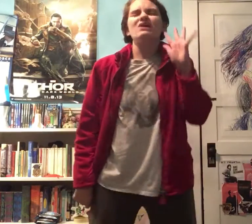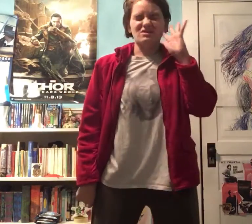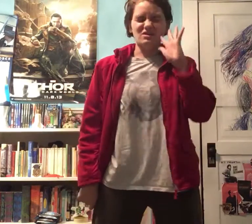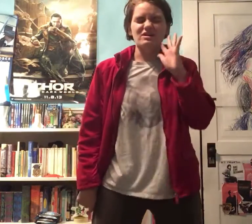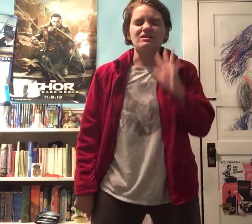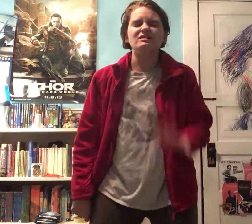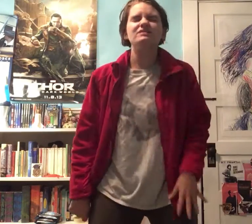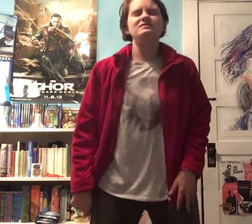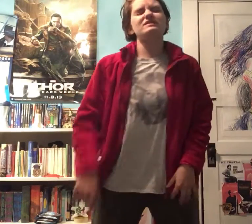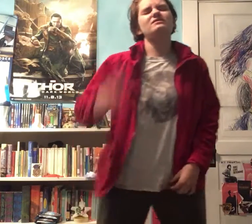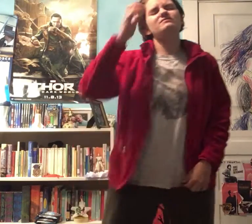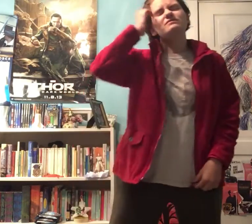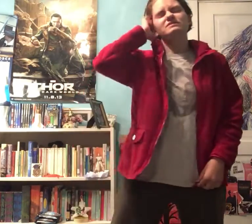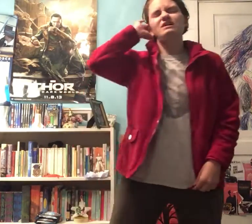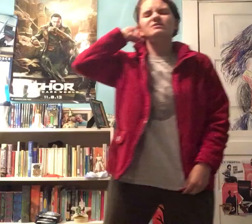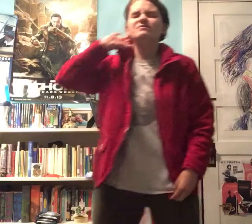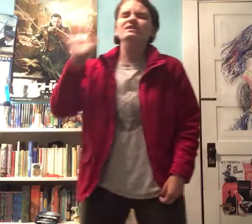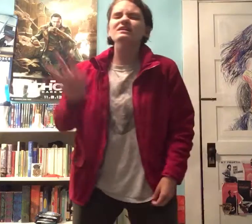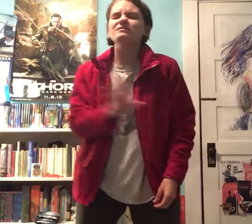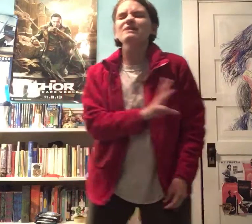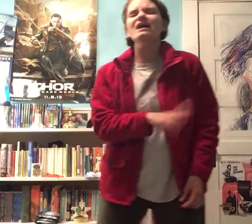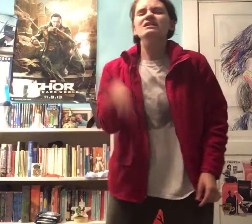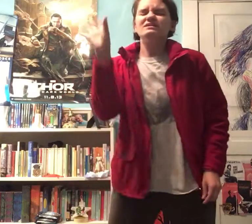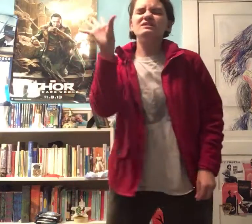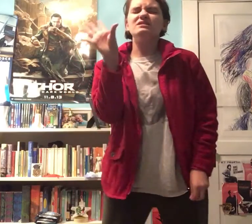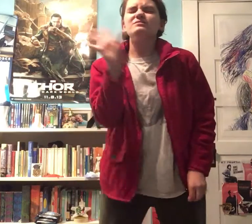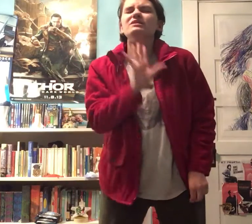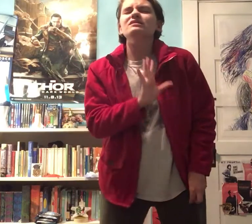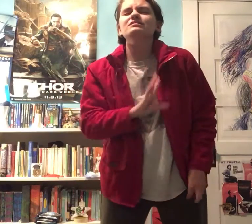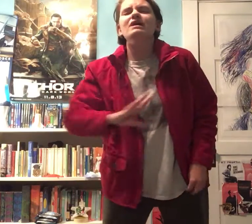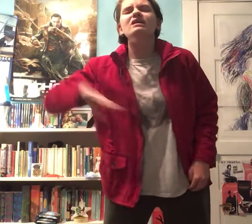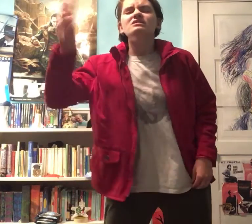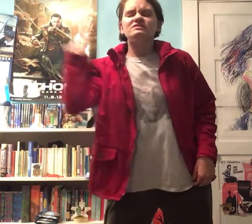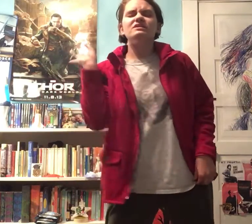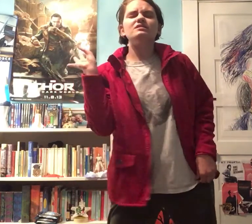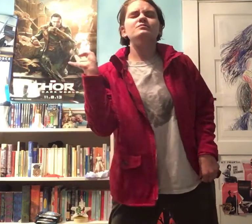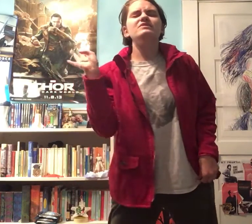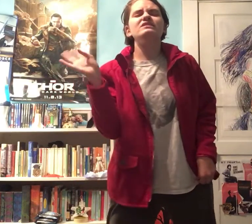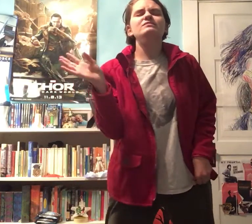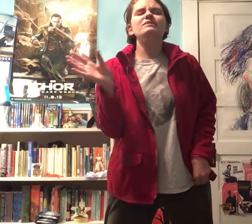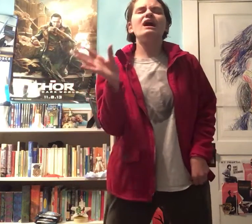Something about you, boy. Something about.